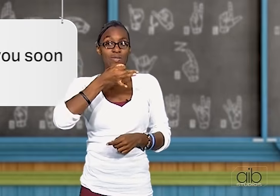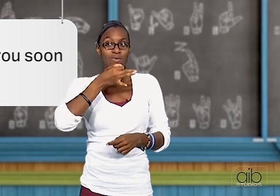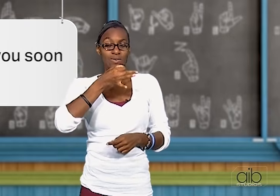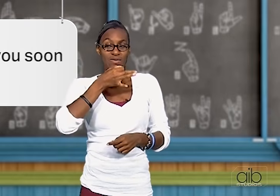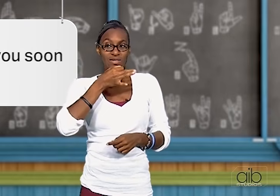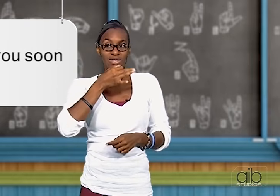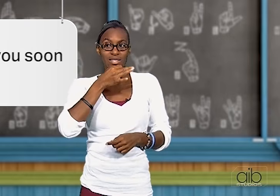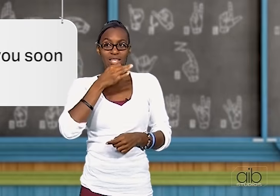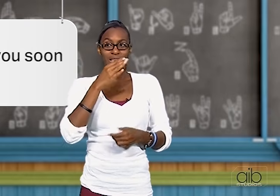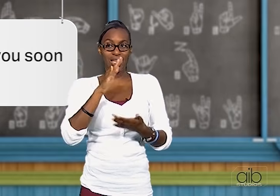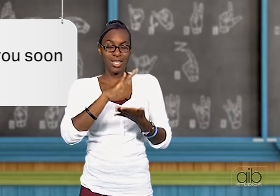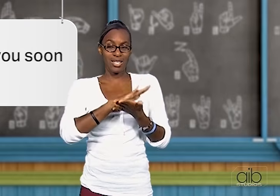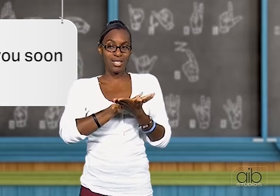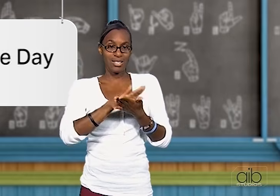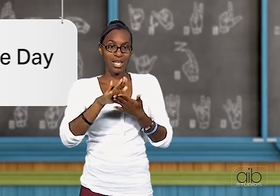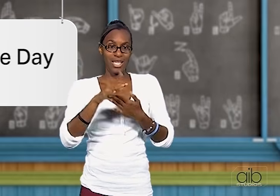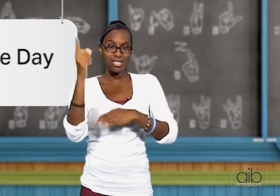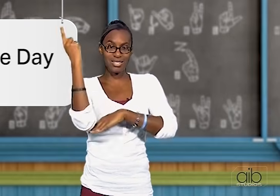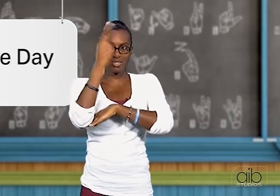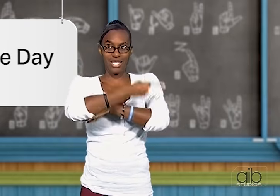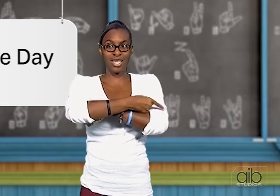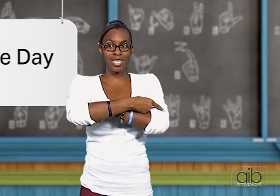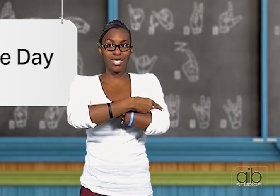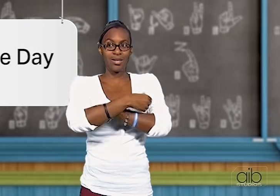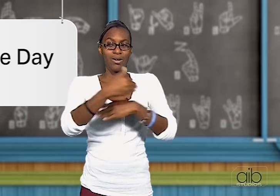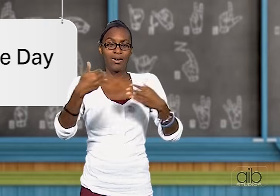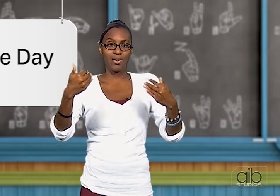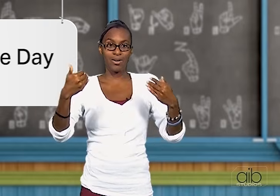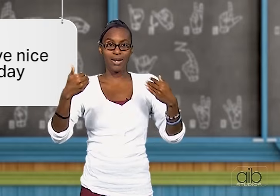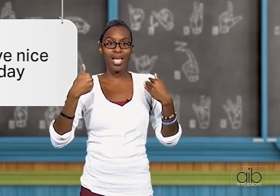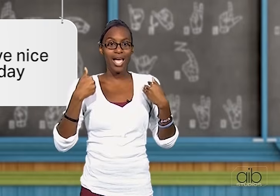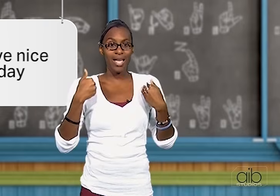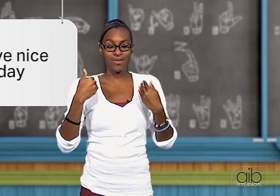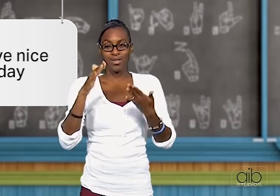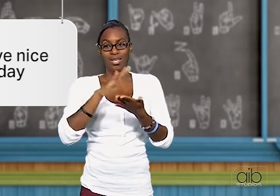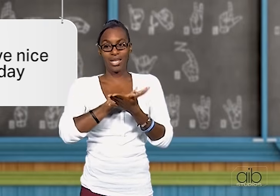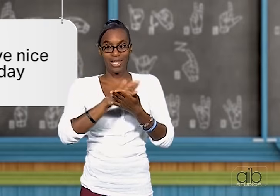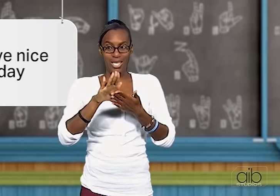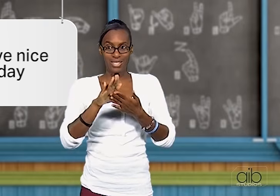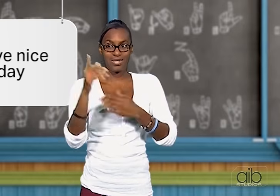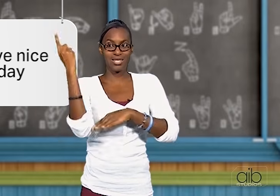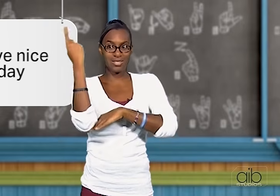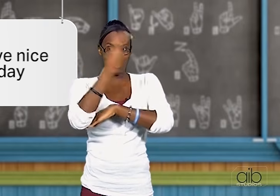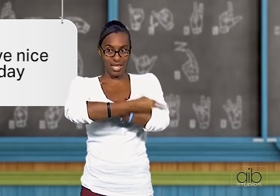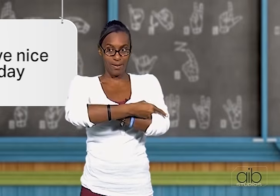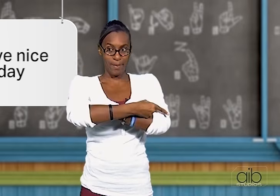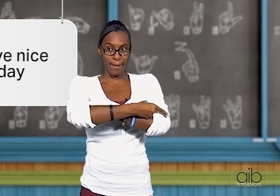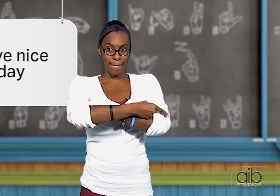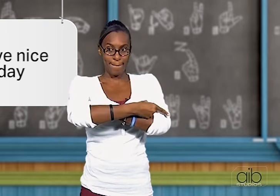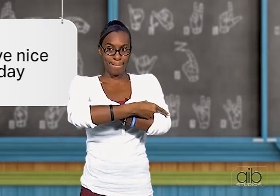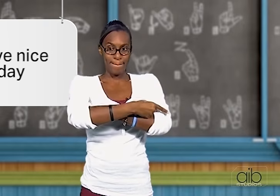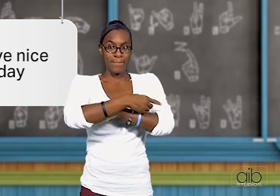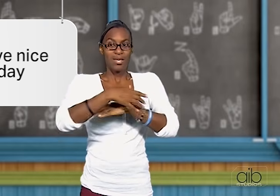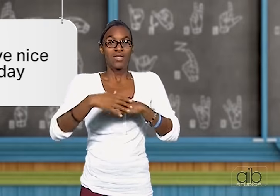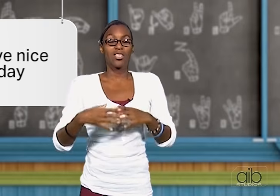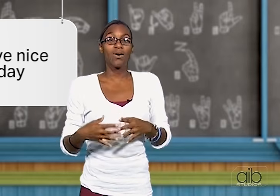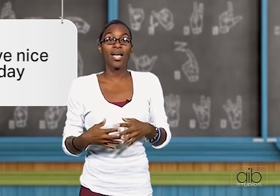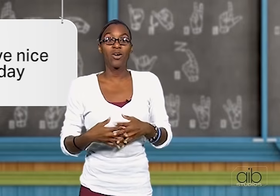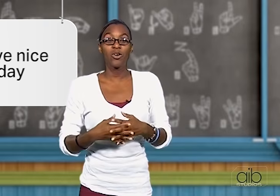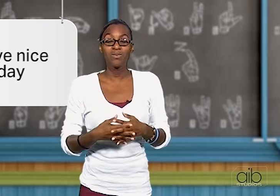soon, and nice day or have a nice day. So I hope that